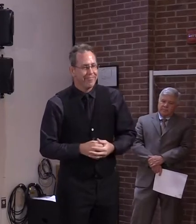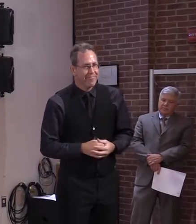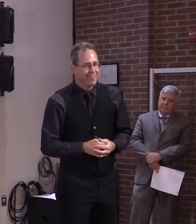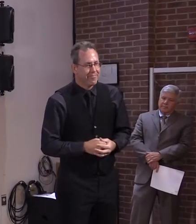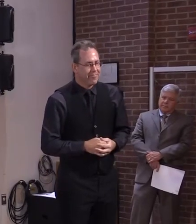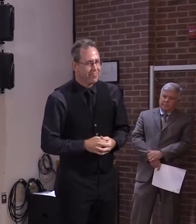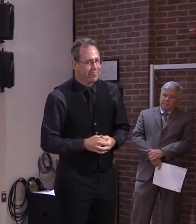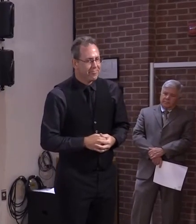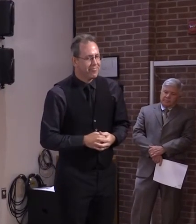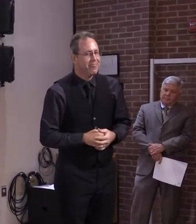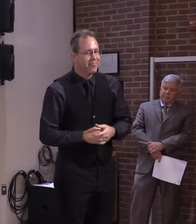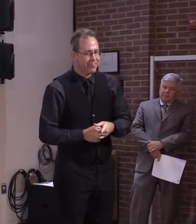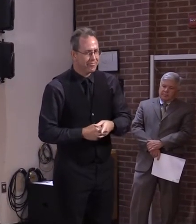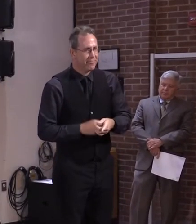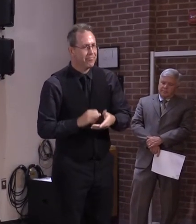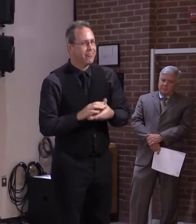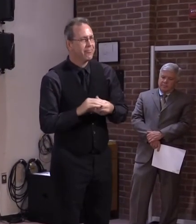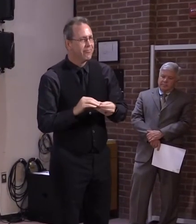Thanks, Rebecca.